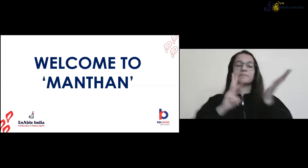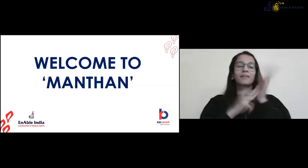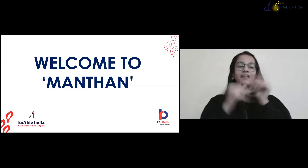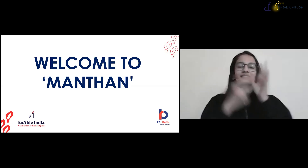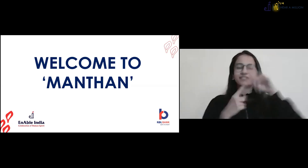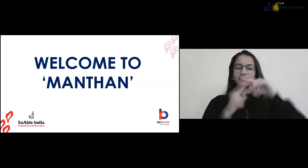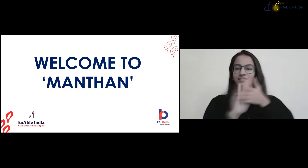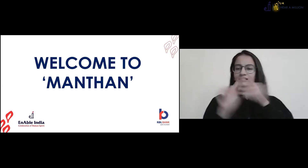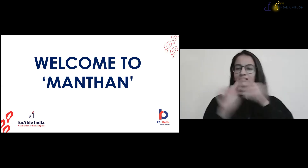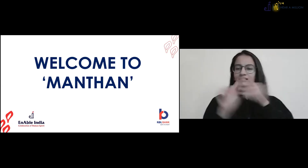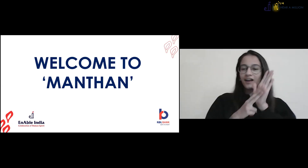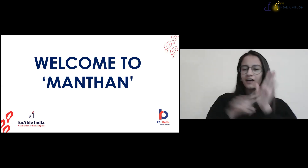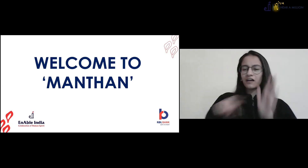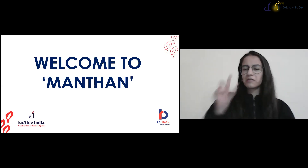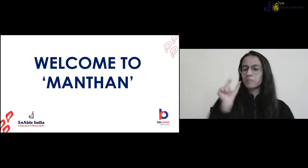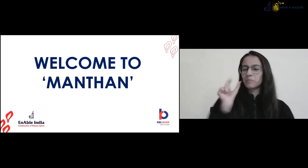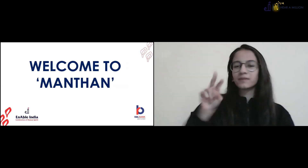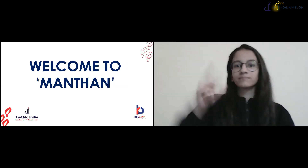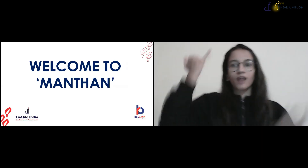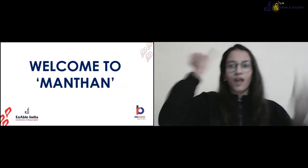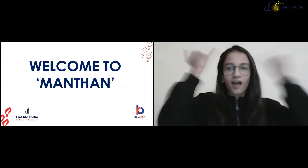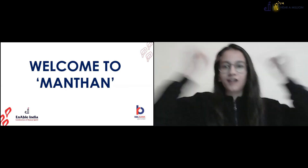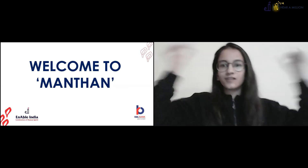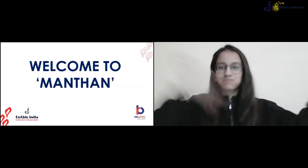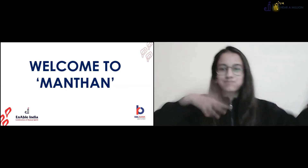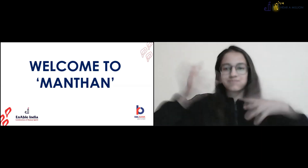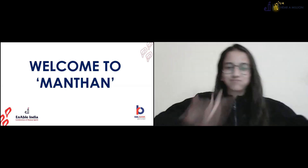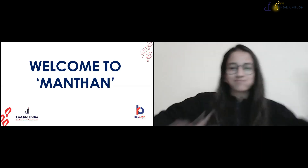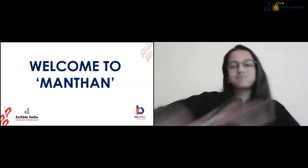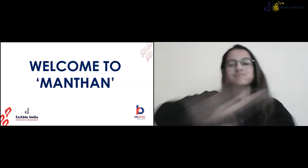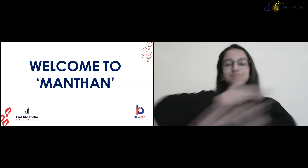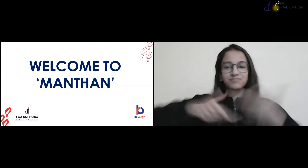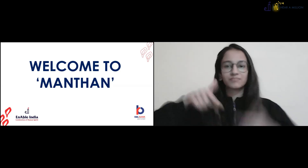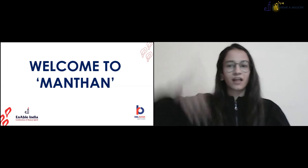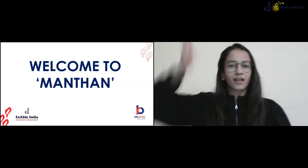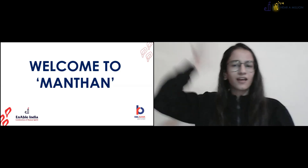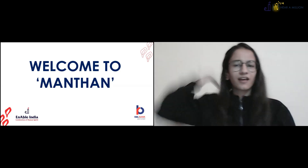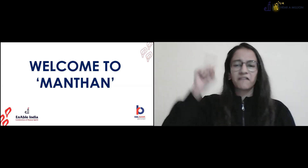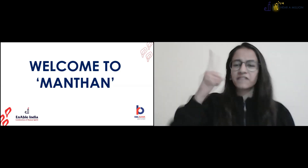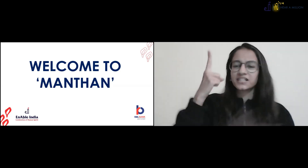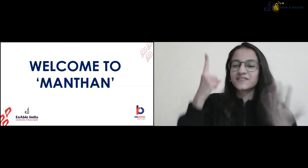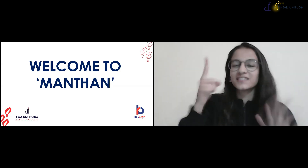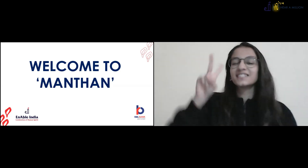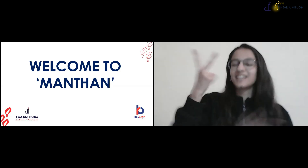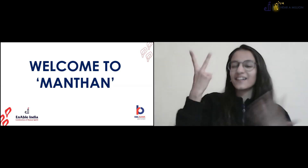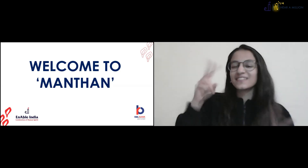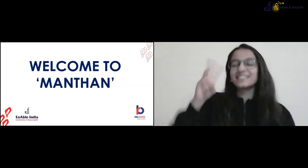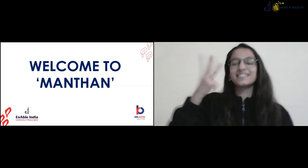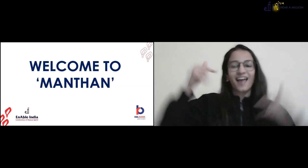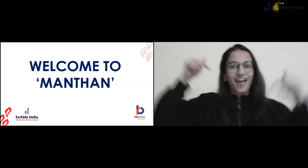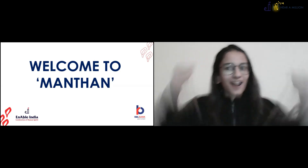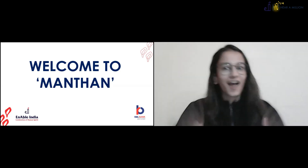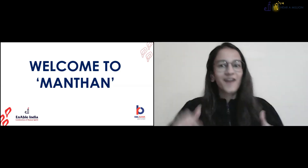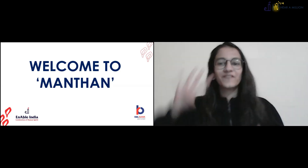So today's topic is Manthan. What is the meaning of Manthan? Here we will discuss the ideas and